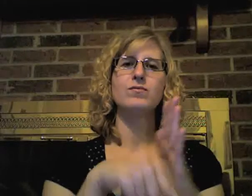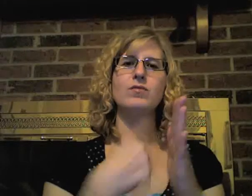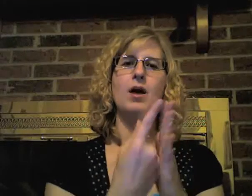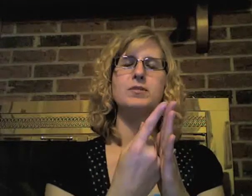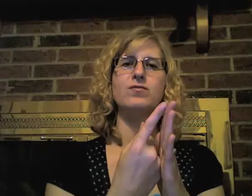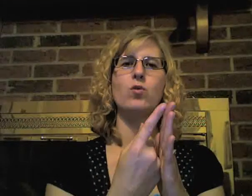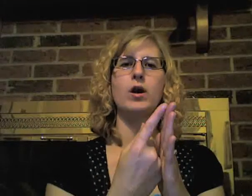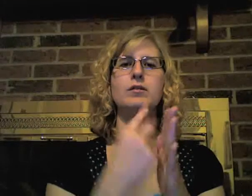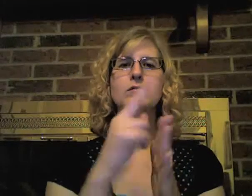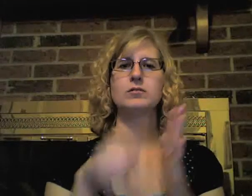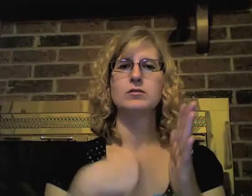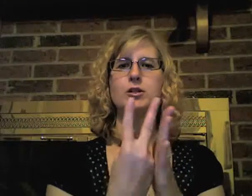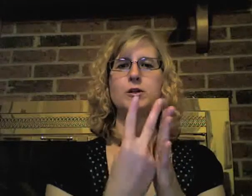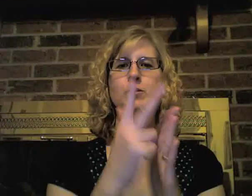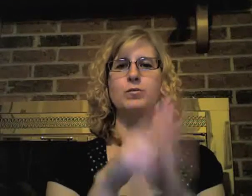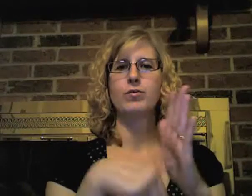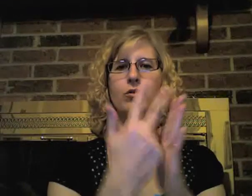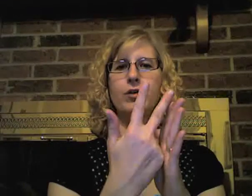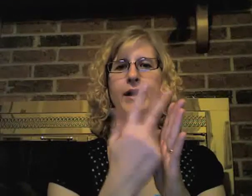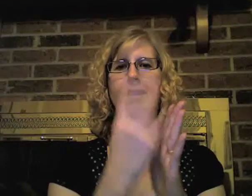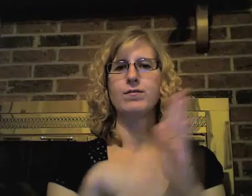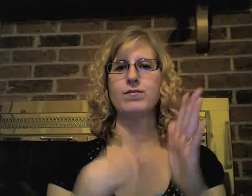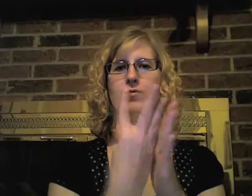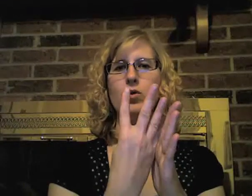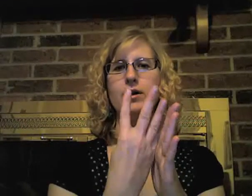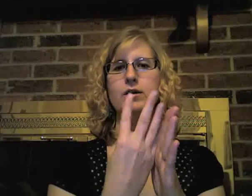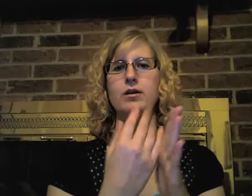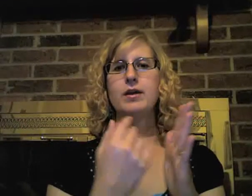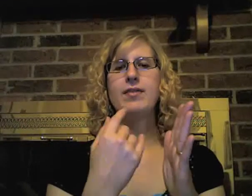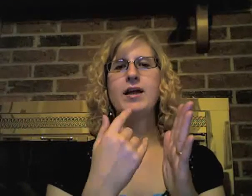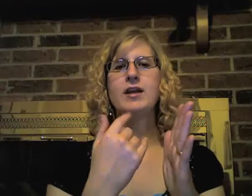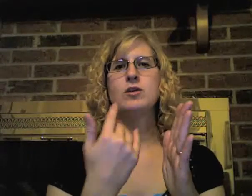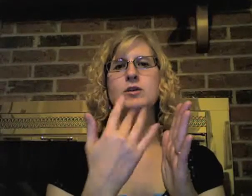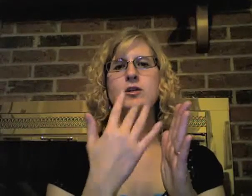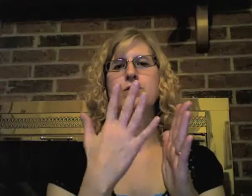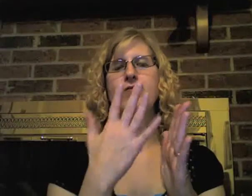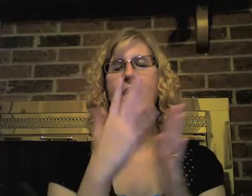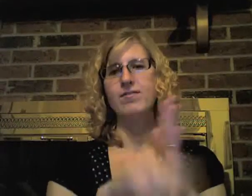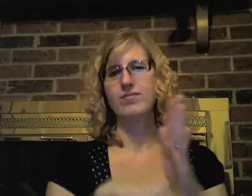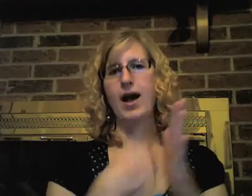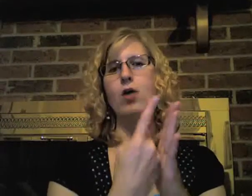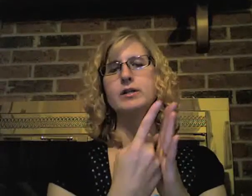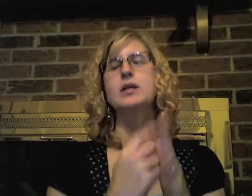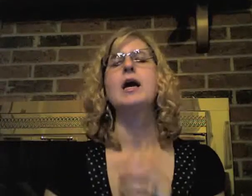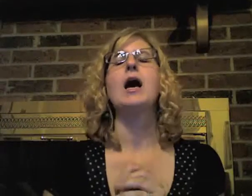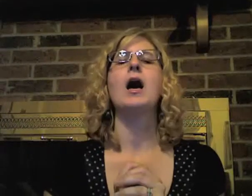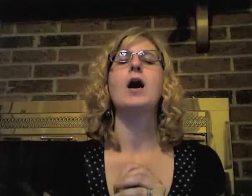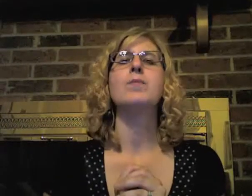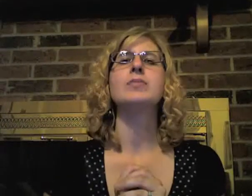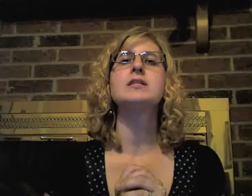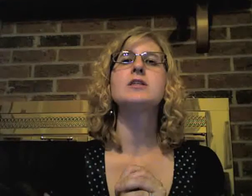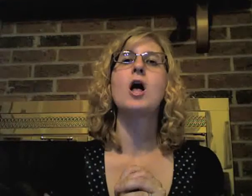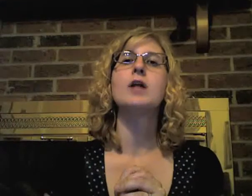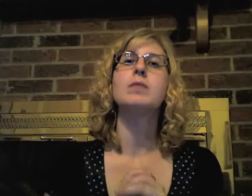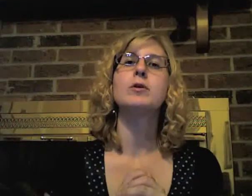2, 3, 4. And then you would do 5 hours. This is called number incorporation. When you see a